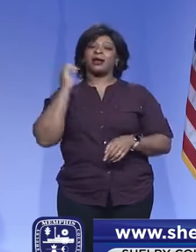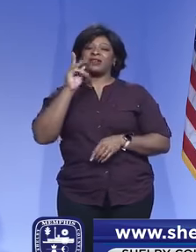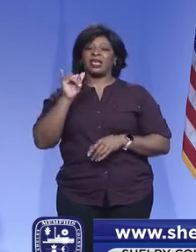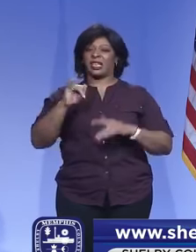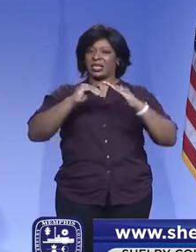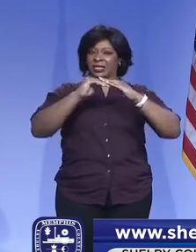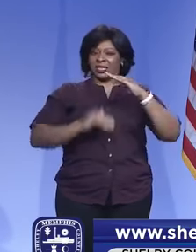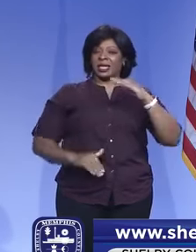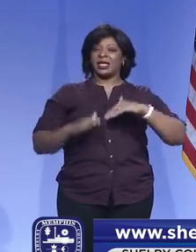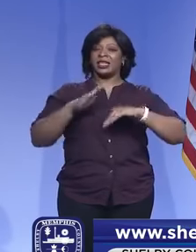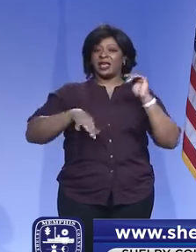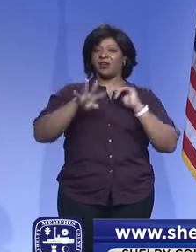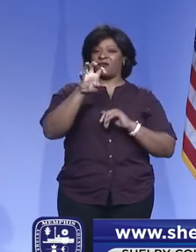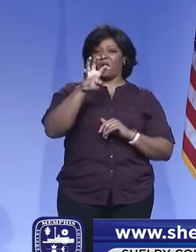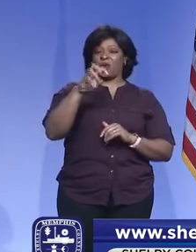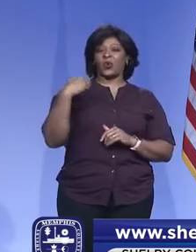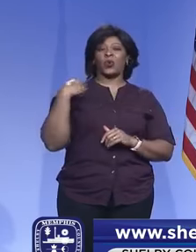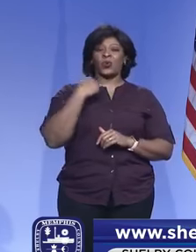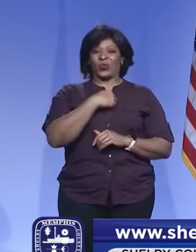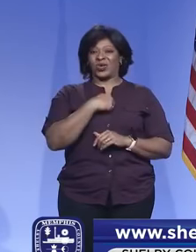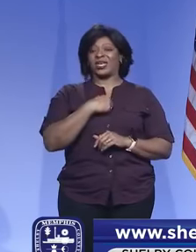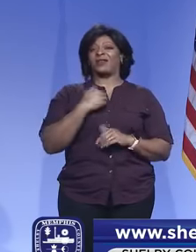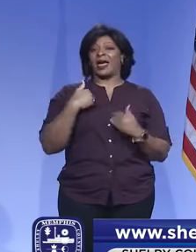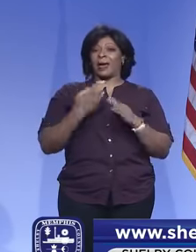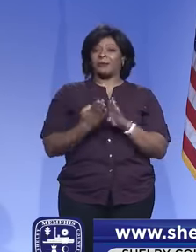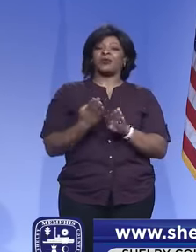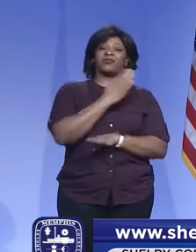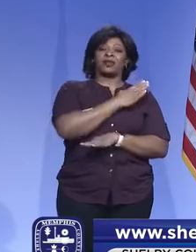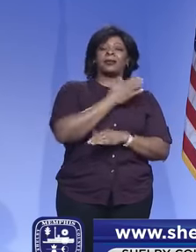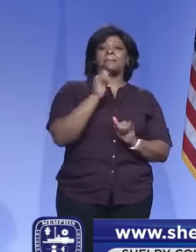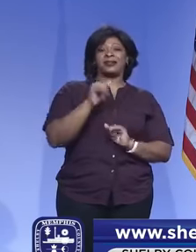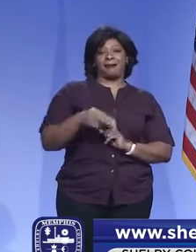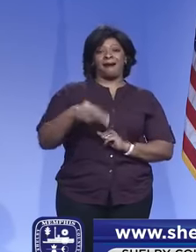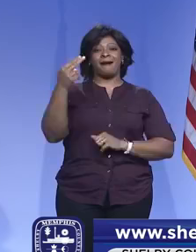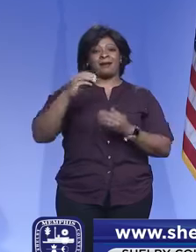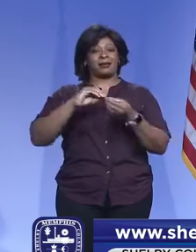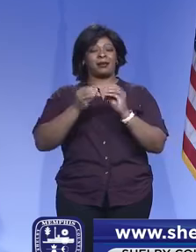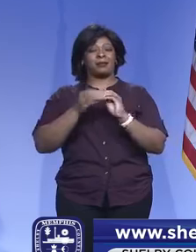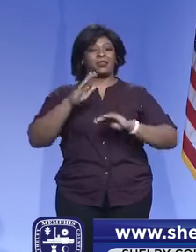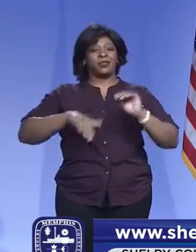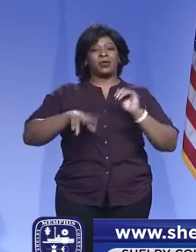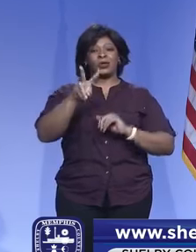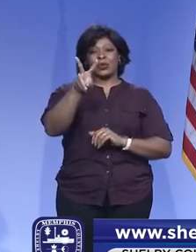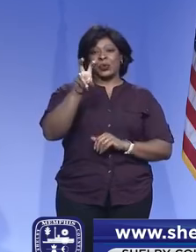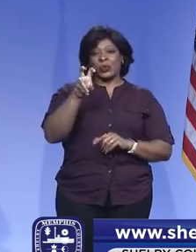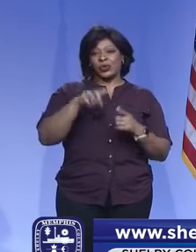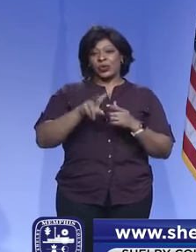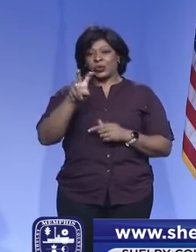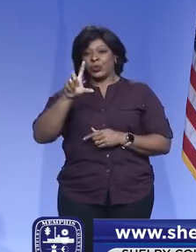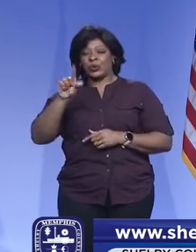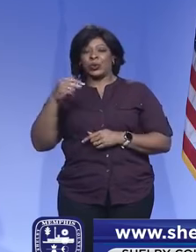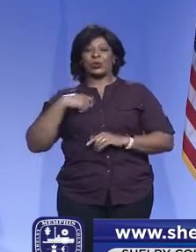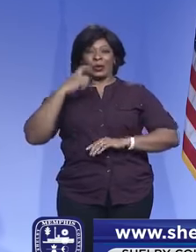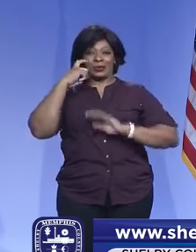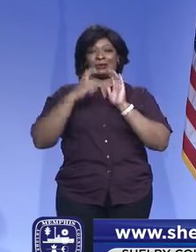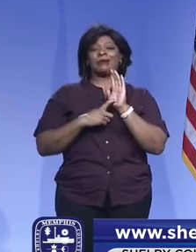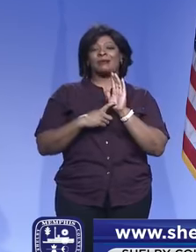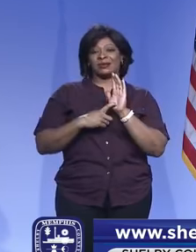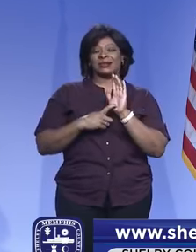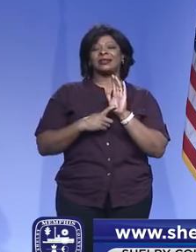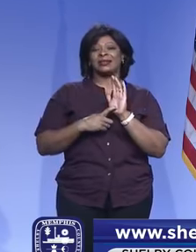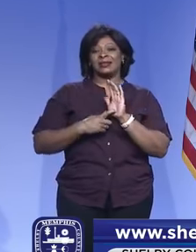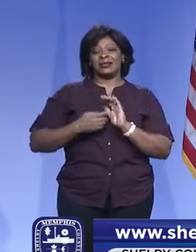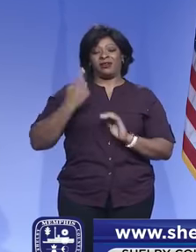than the over 400 that we had previously, but it's still much higher than the 200 to 220 that we were running